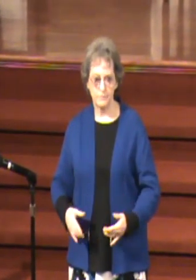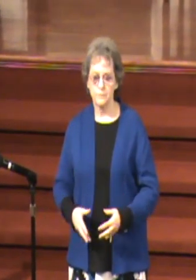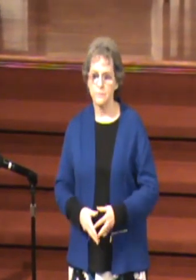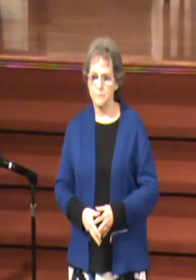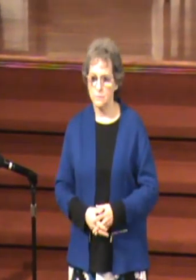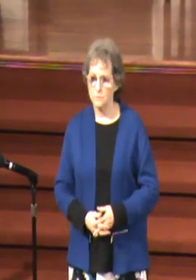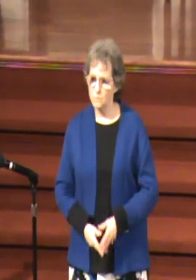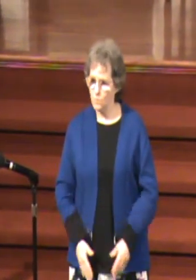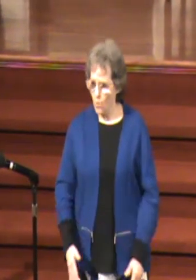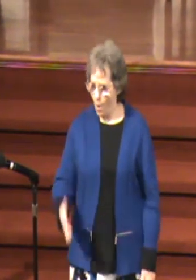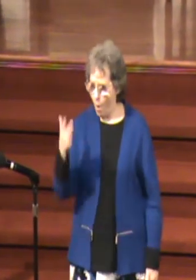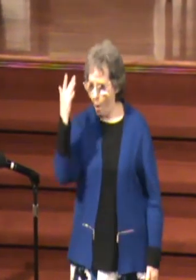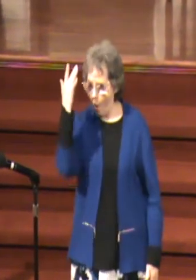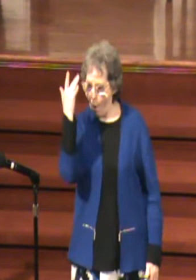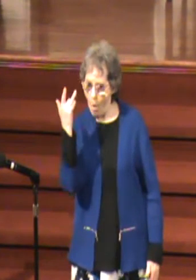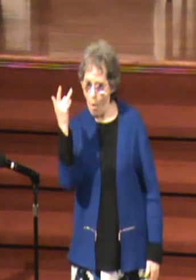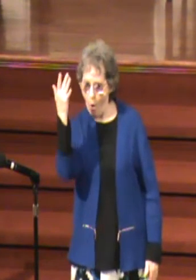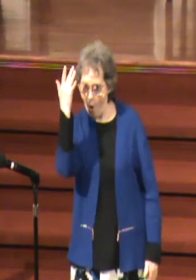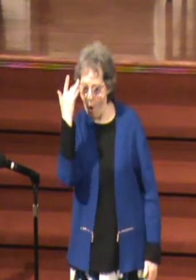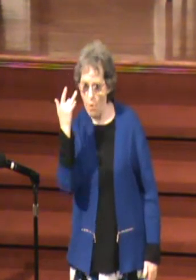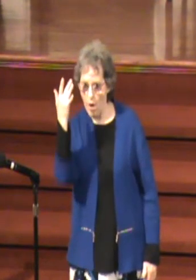And why should the